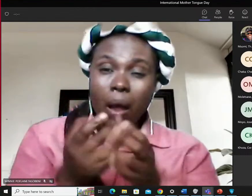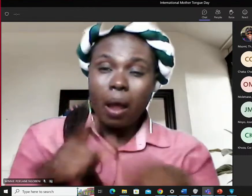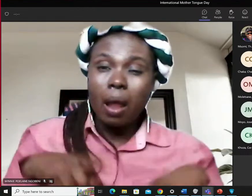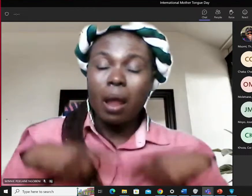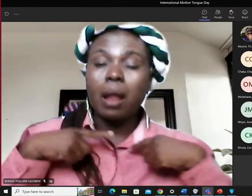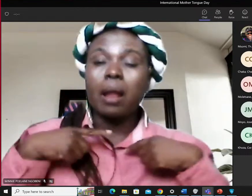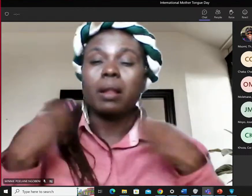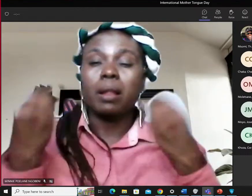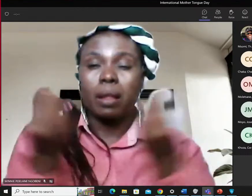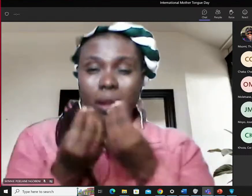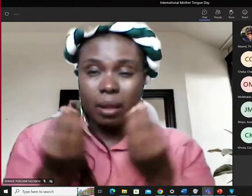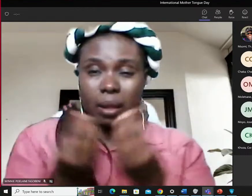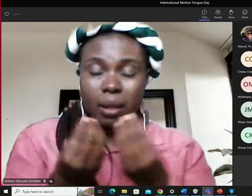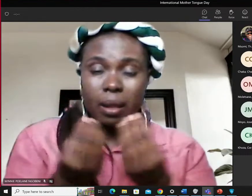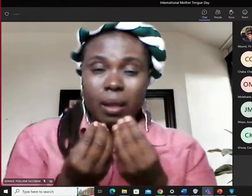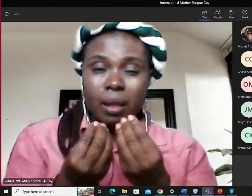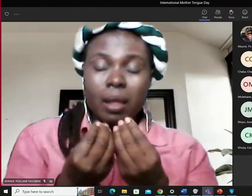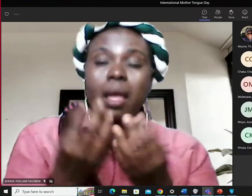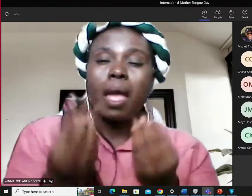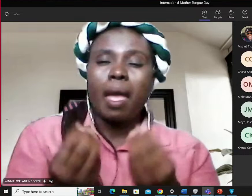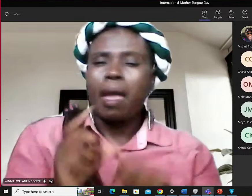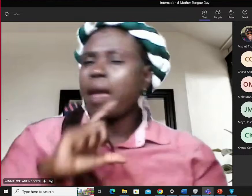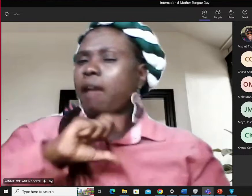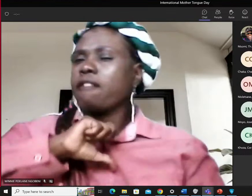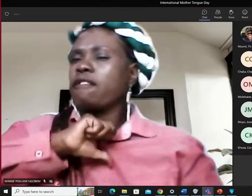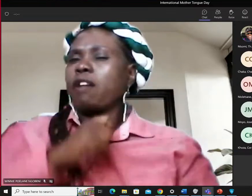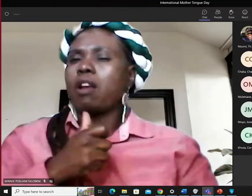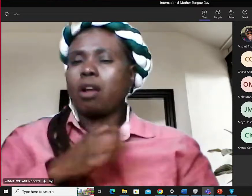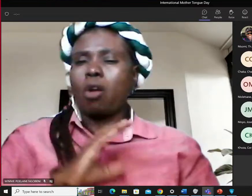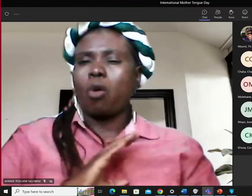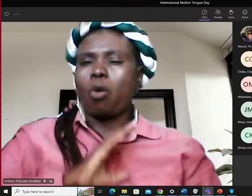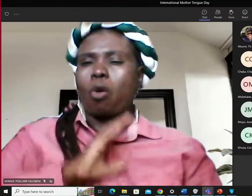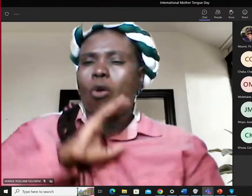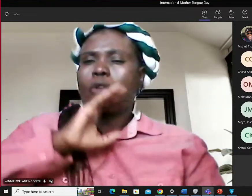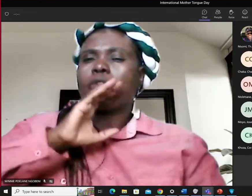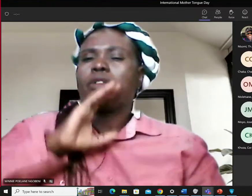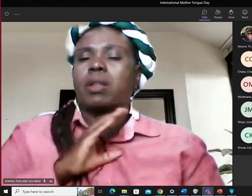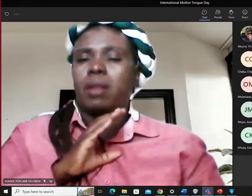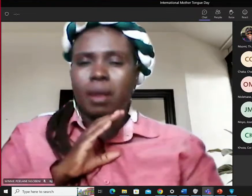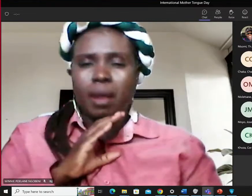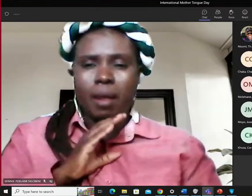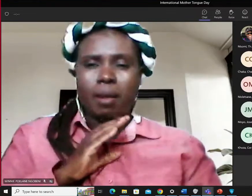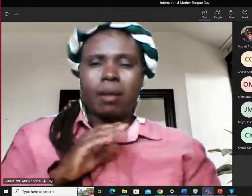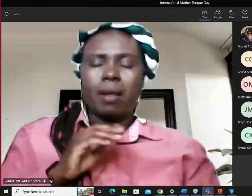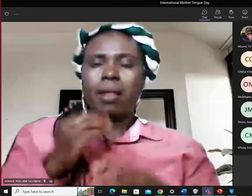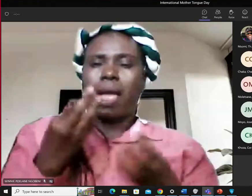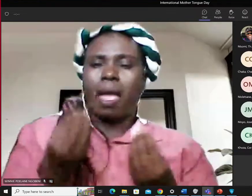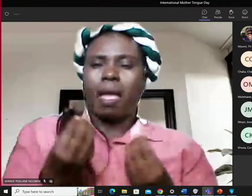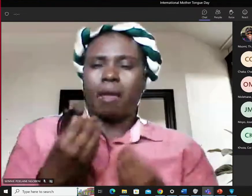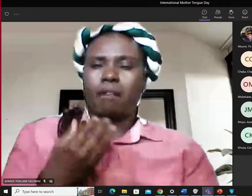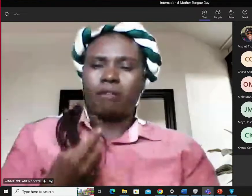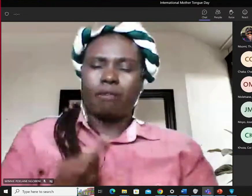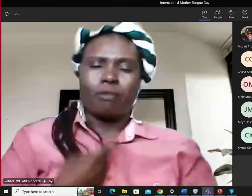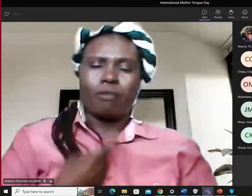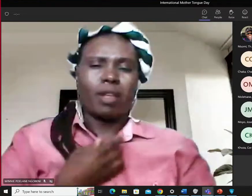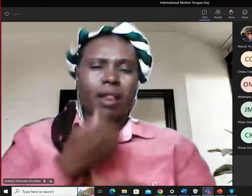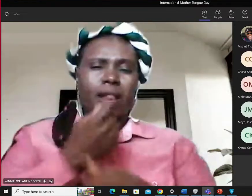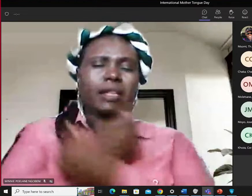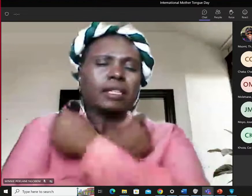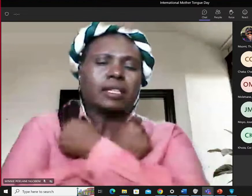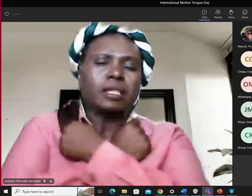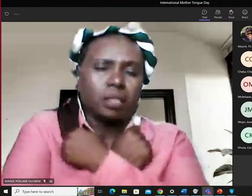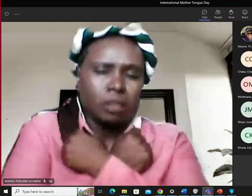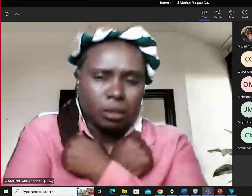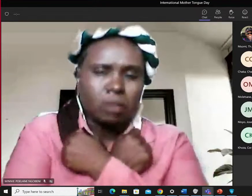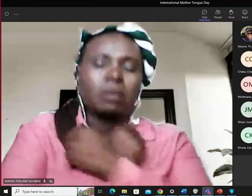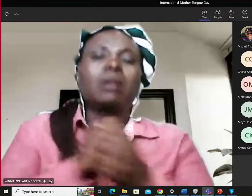self-esteem and confidence. It creates a sense of belonging. If you speak, and